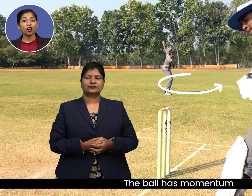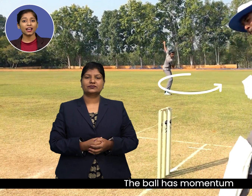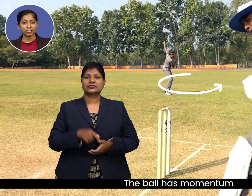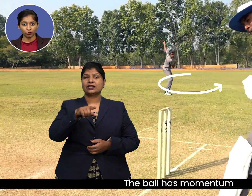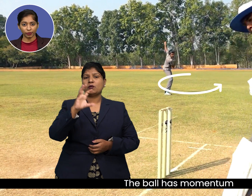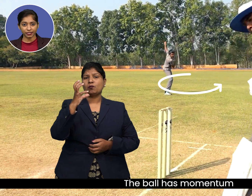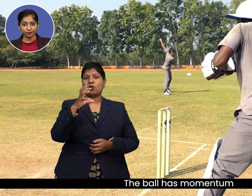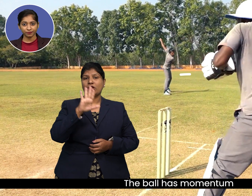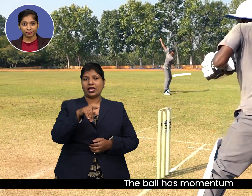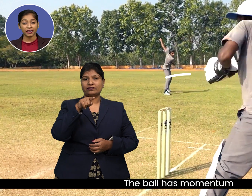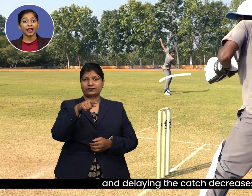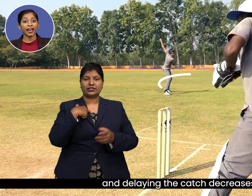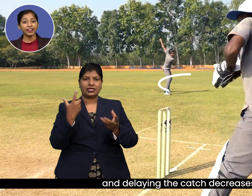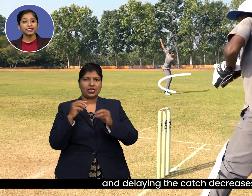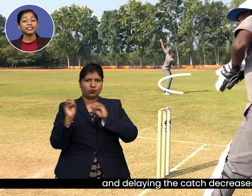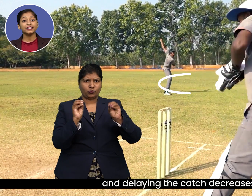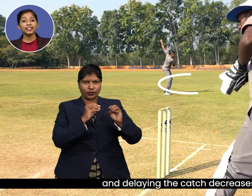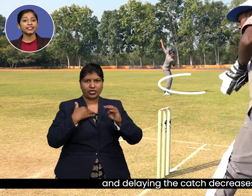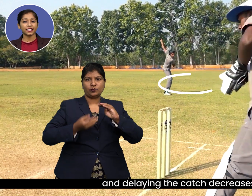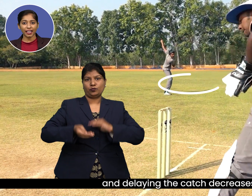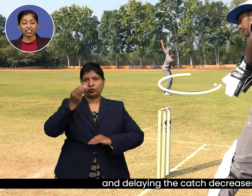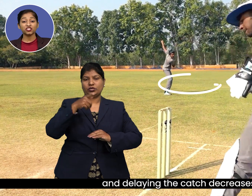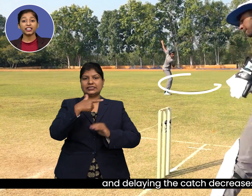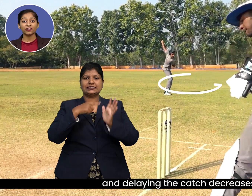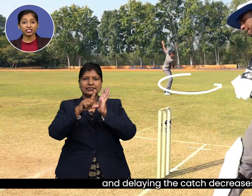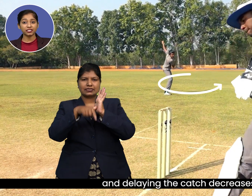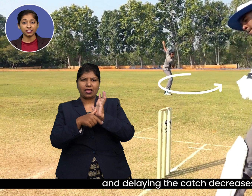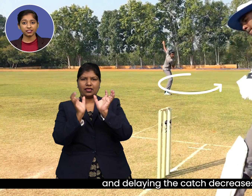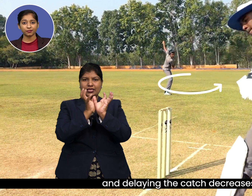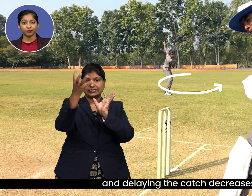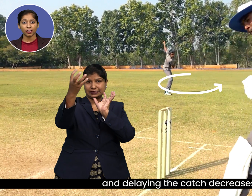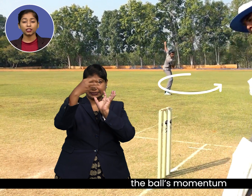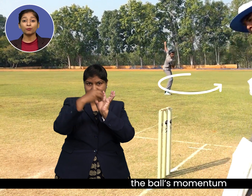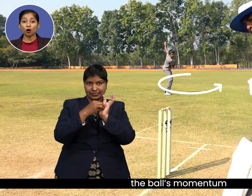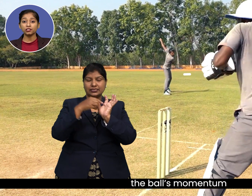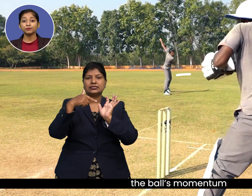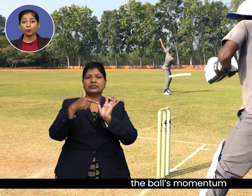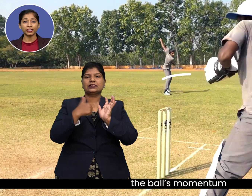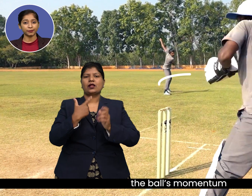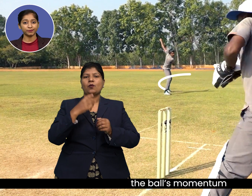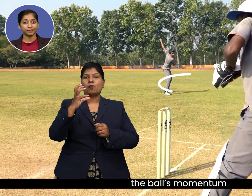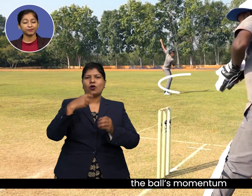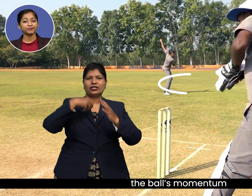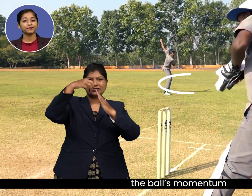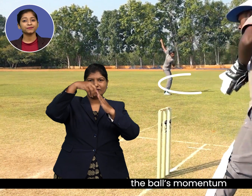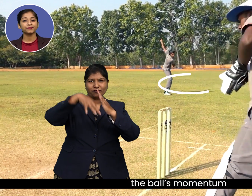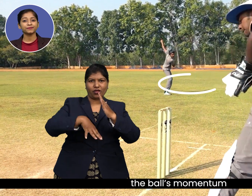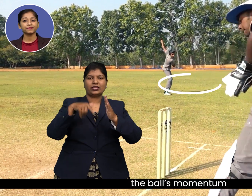The ball has momentum and delaying the catch decreases the ball's momentum.